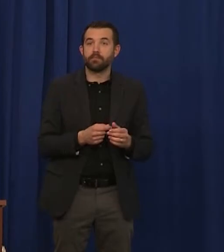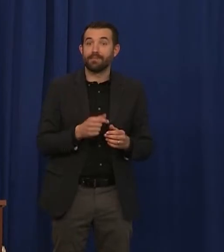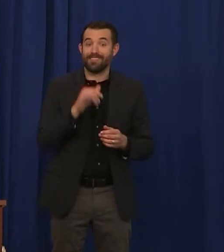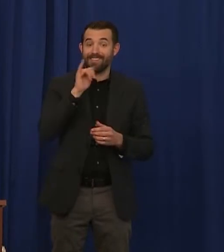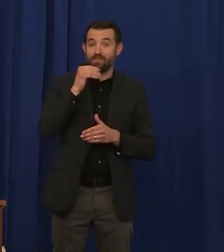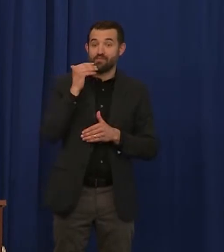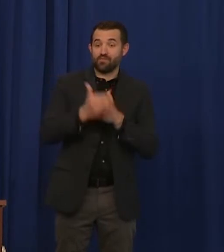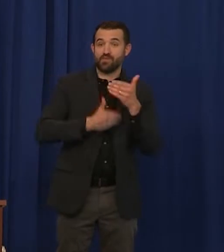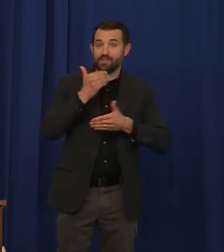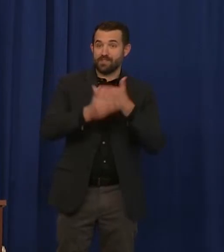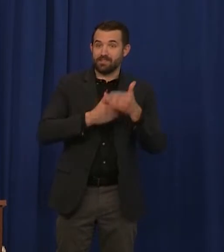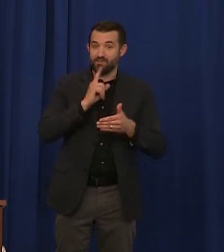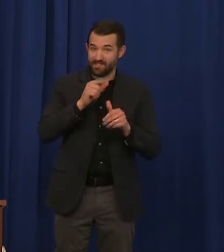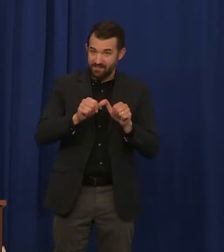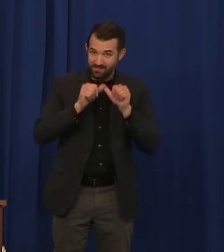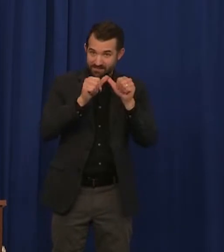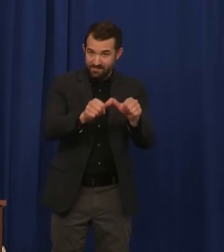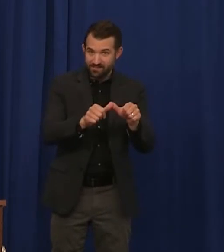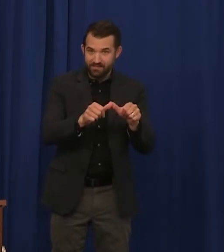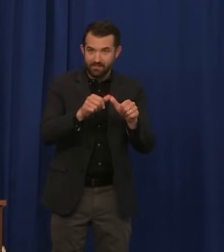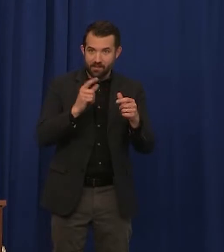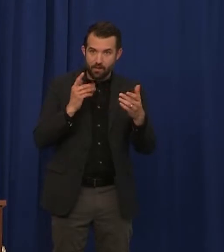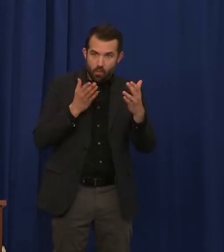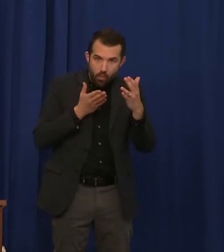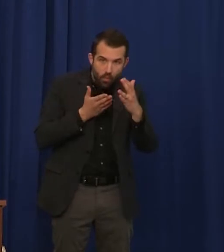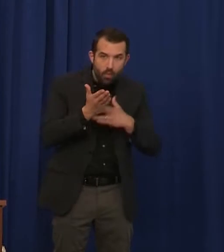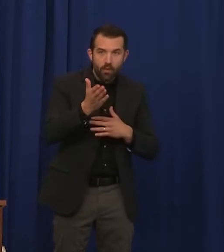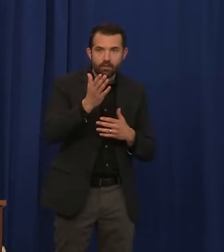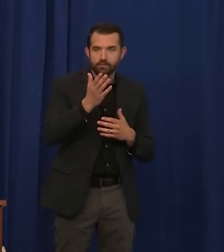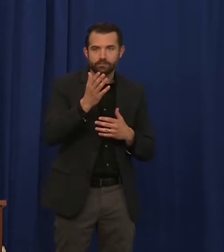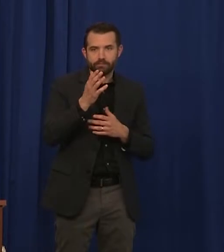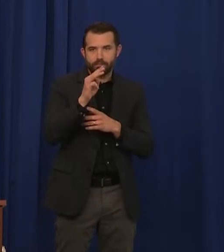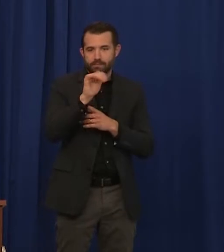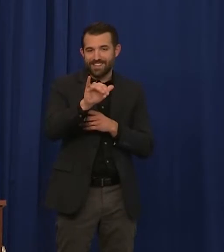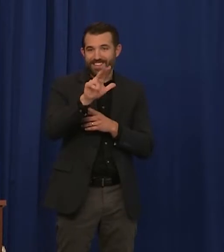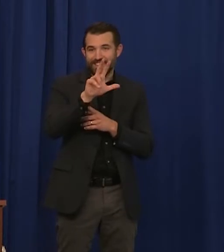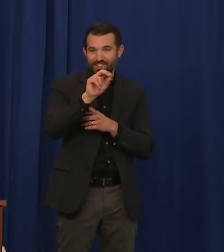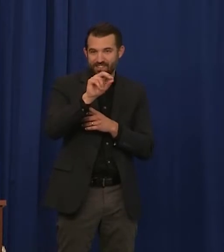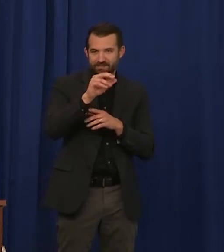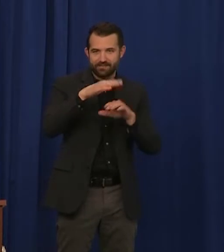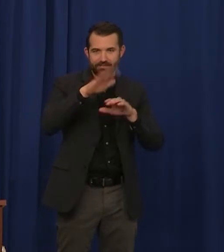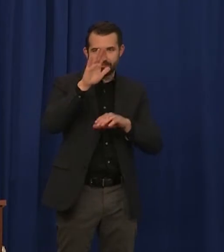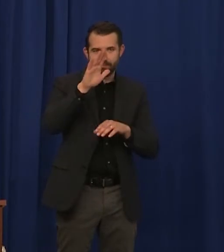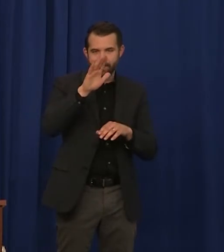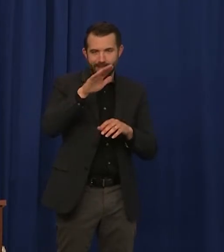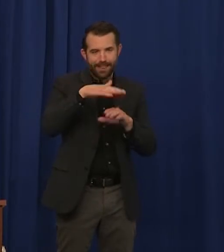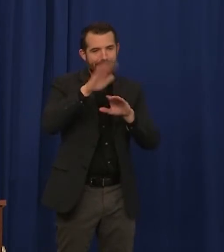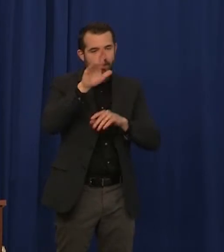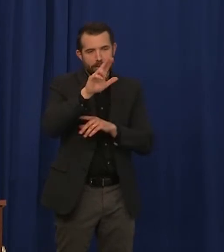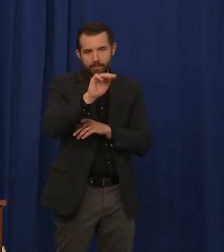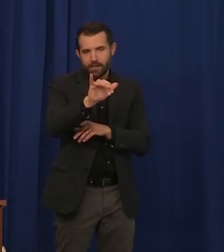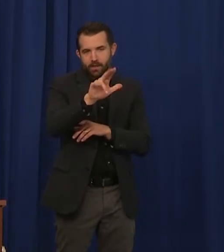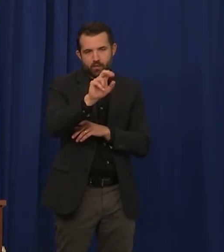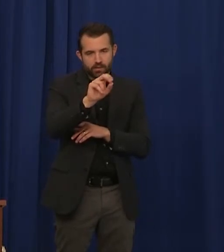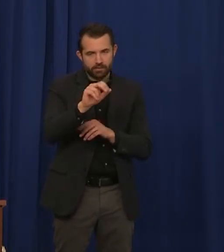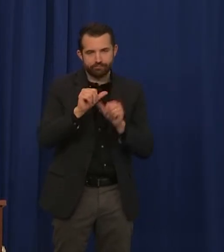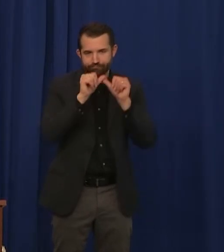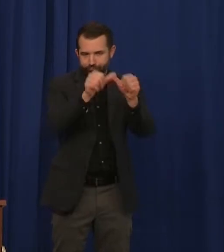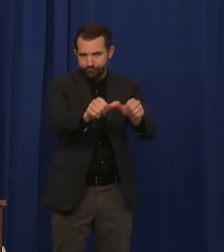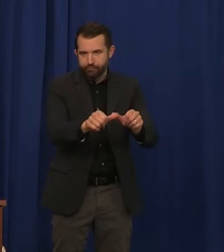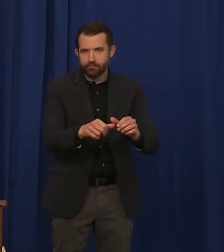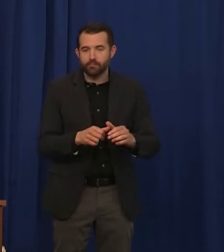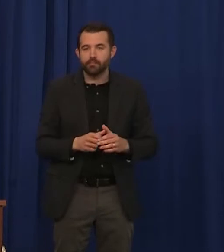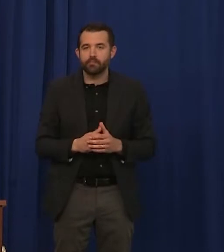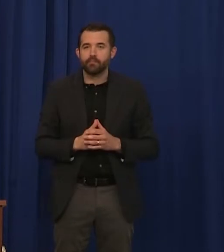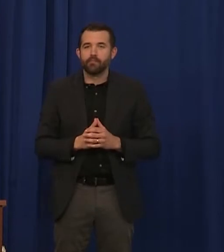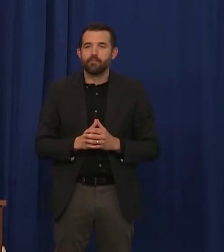place through May 30th. And that should help move things along. Again, as I pointed out, it is a